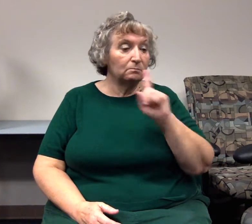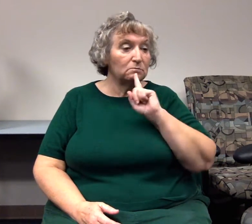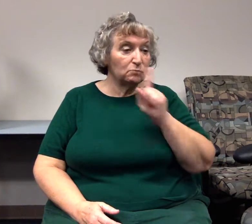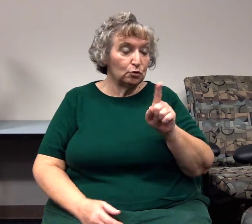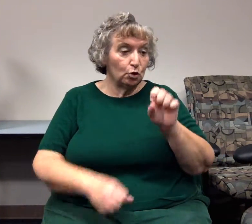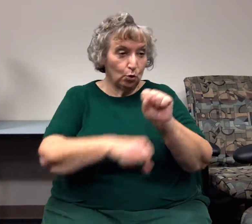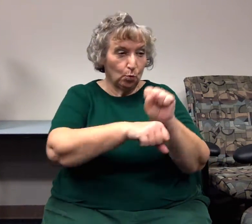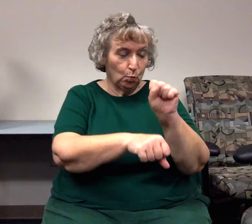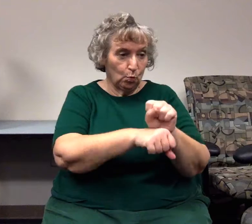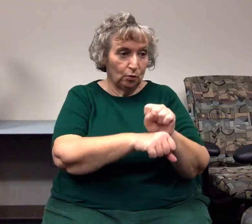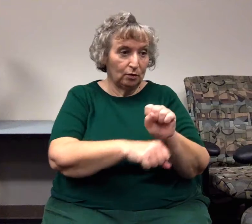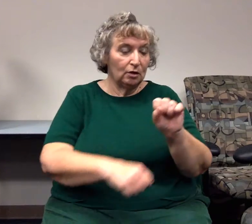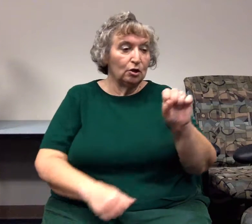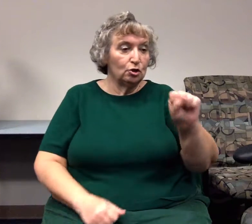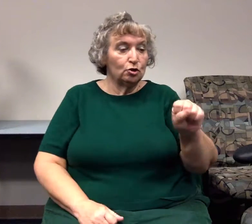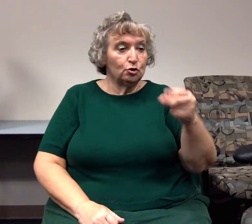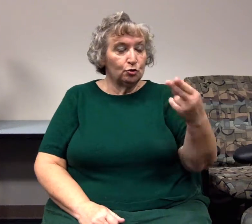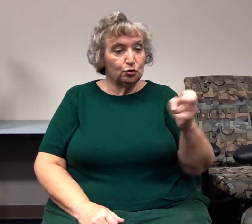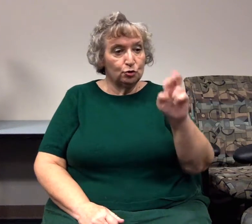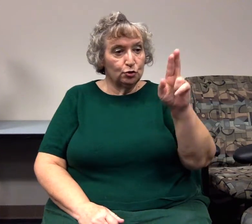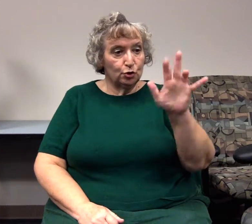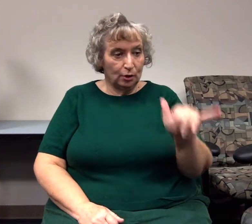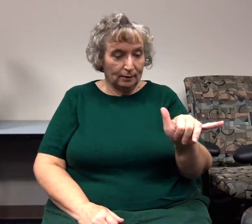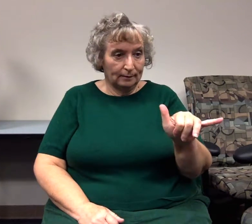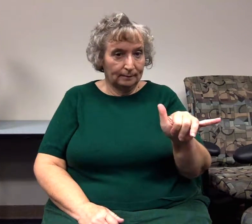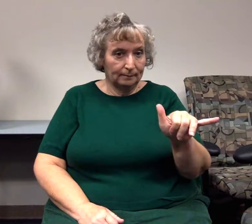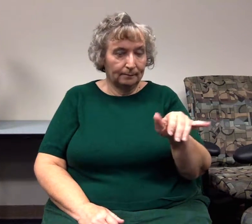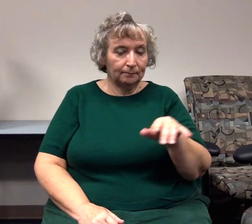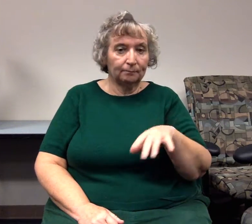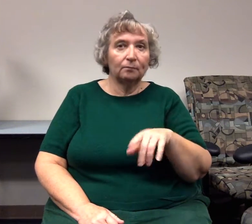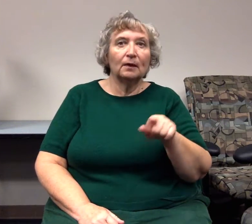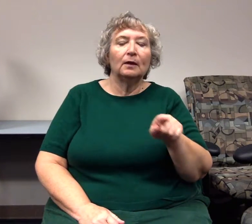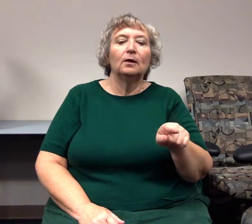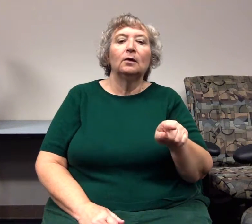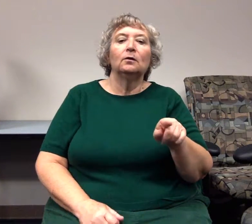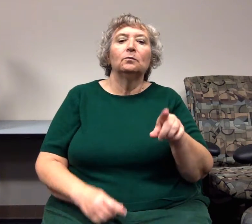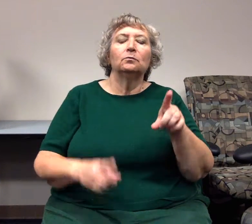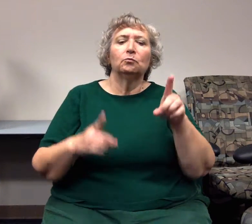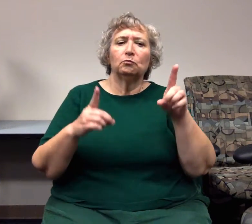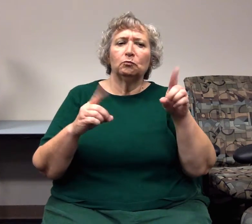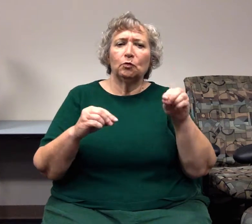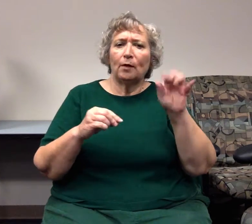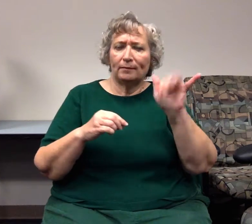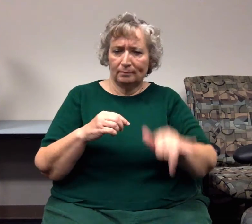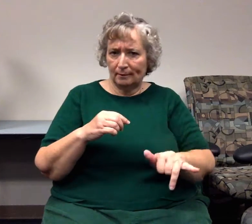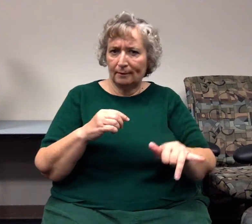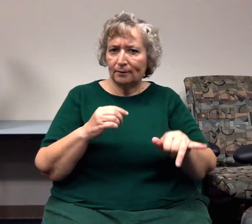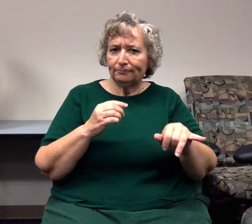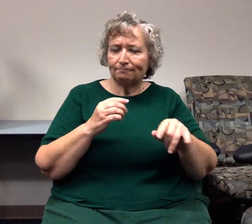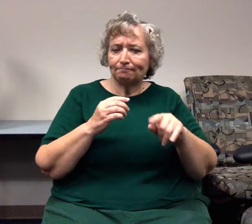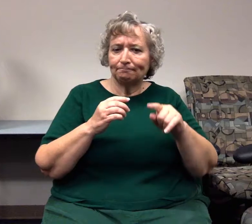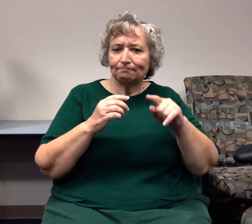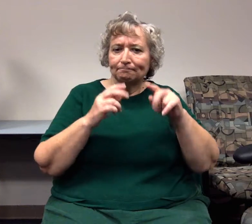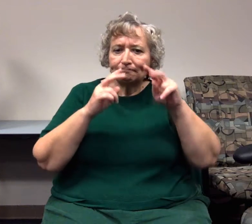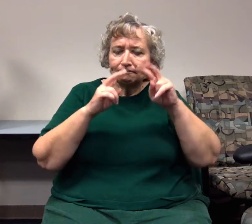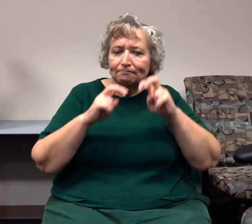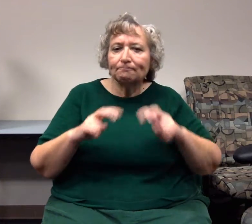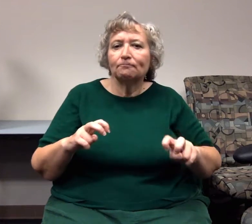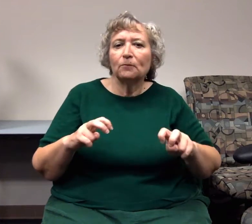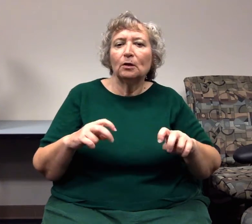be going ahead and doing that investigation. We're going to be thinking about how we use air and